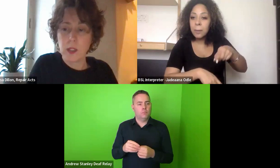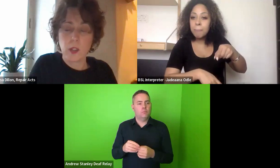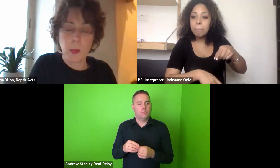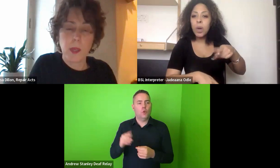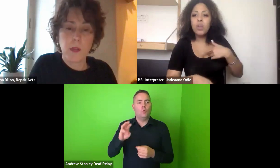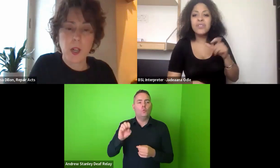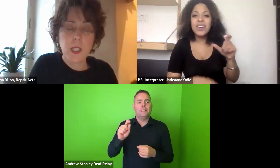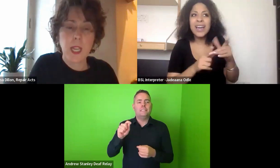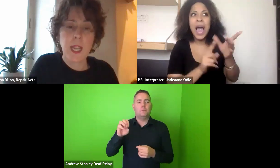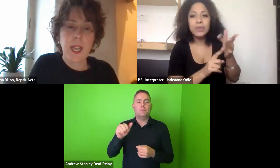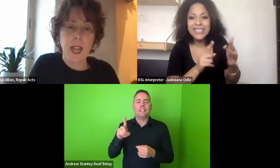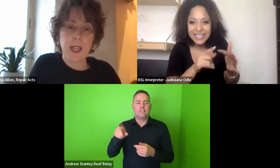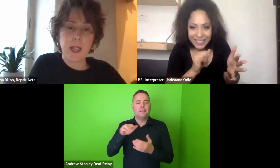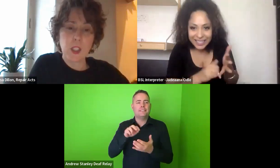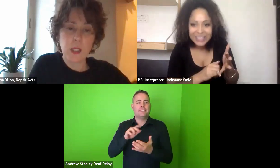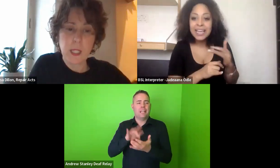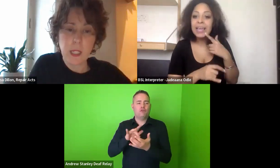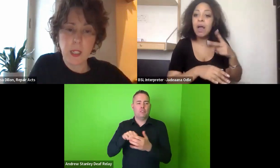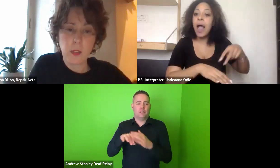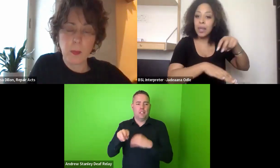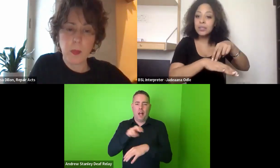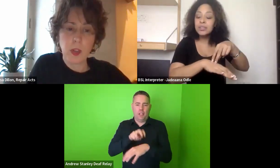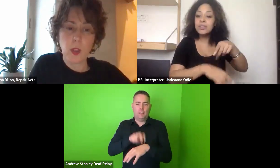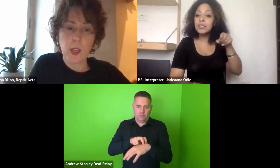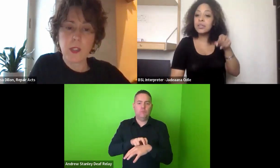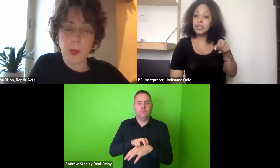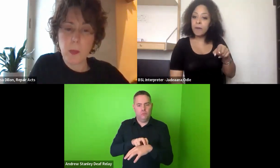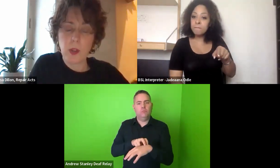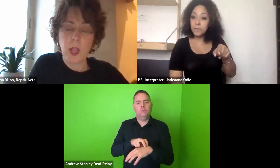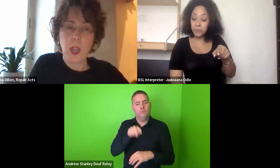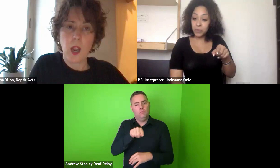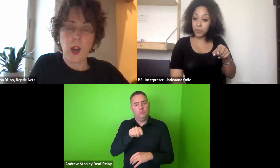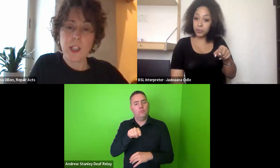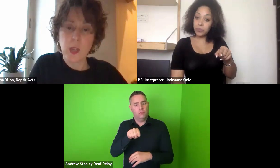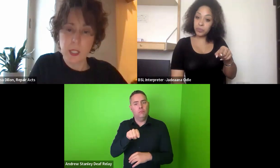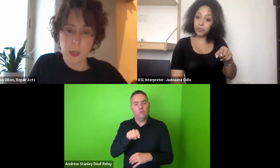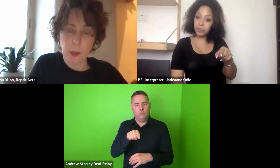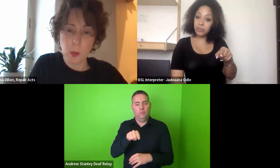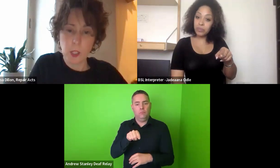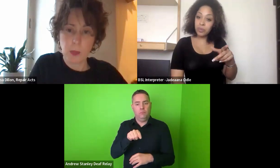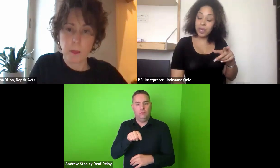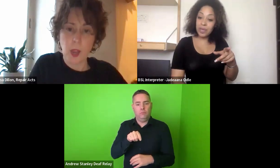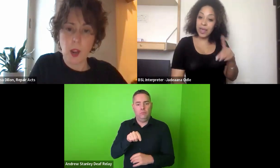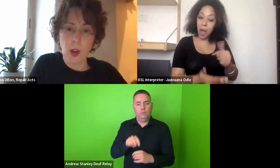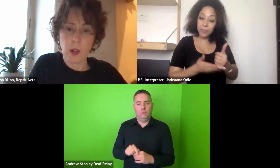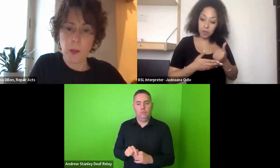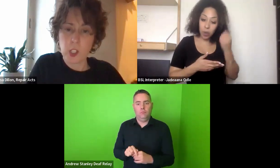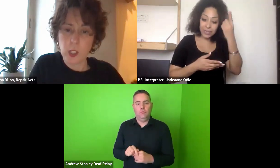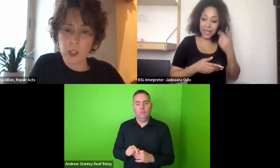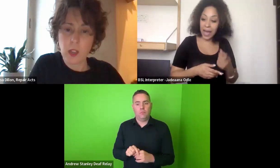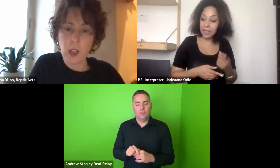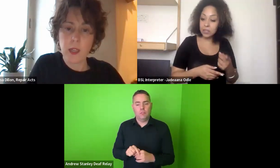counties that are in the Republic of Ireland. And as you can see here, you know, things that people are interested in promoting